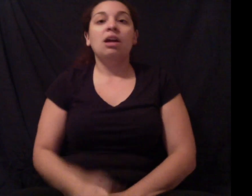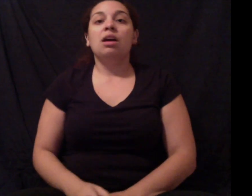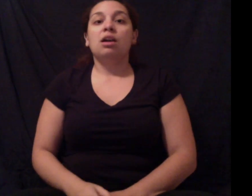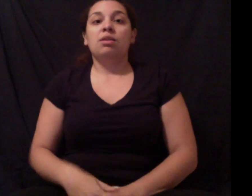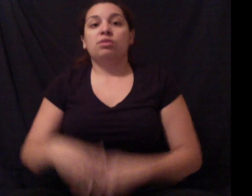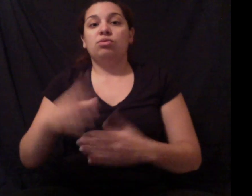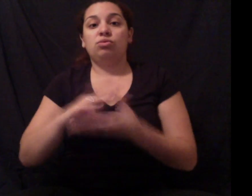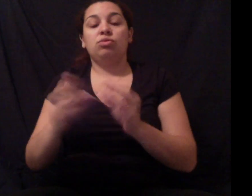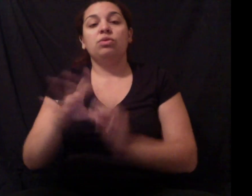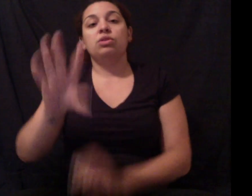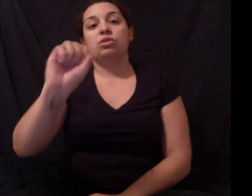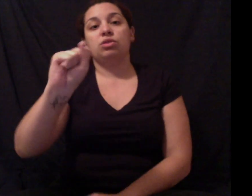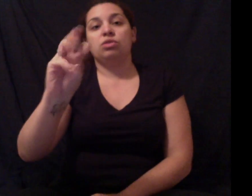Reddit.